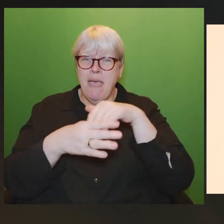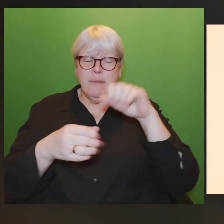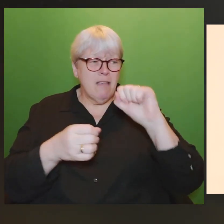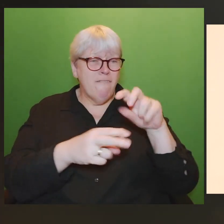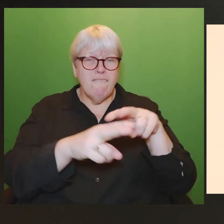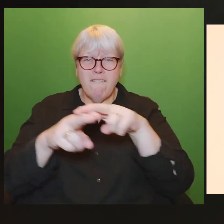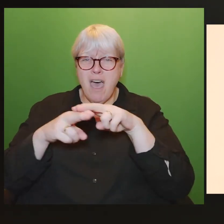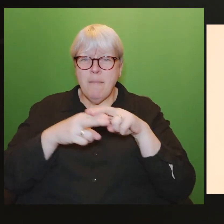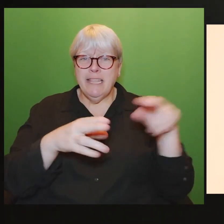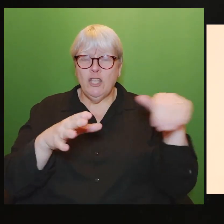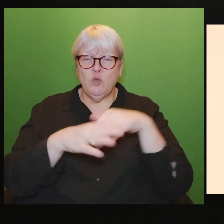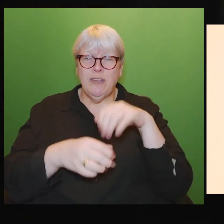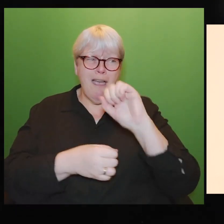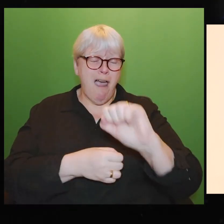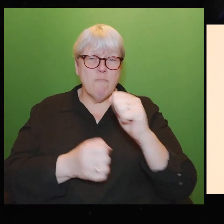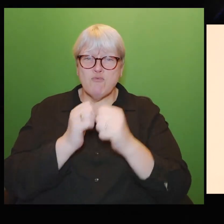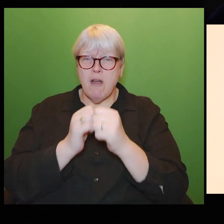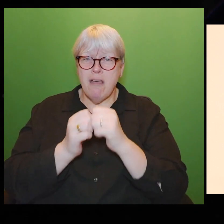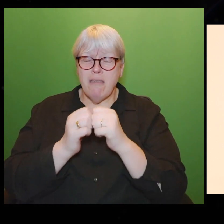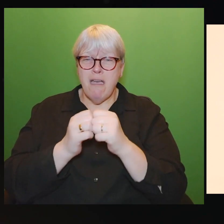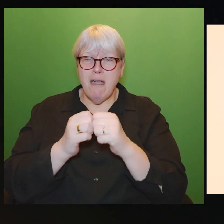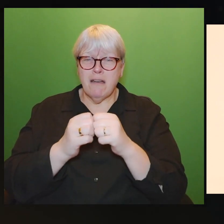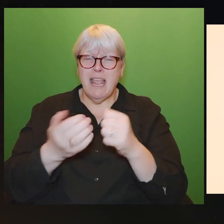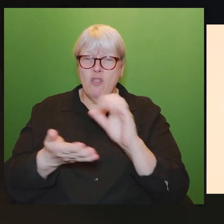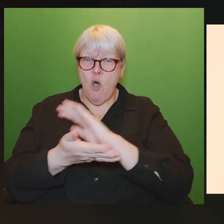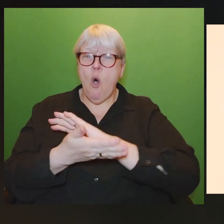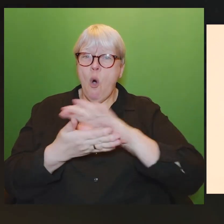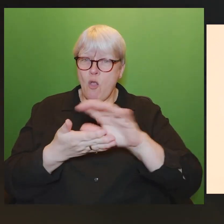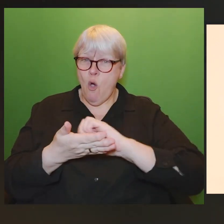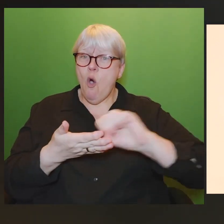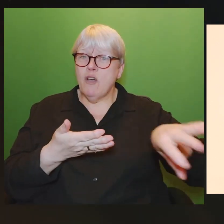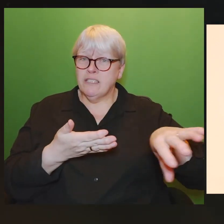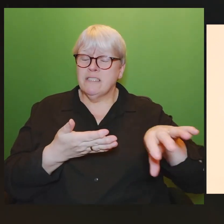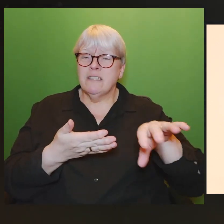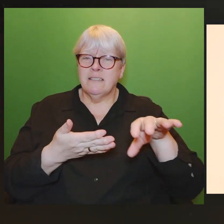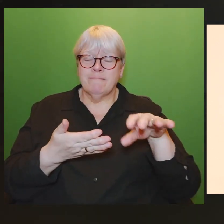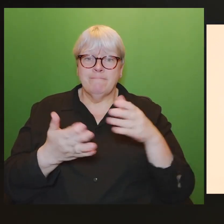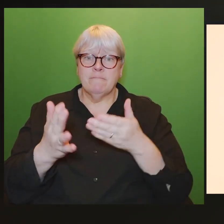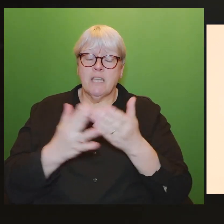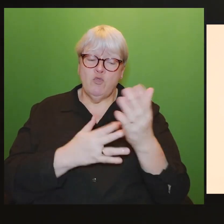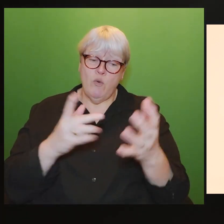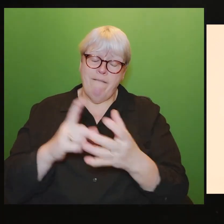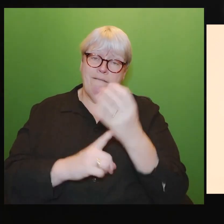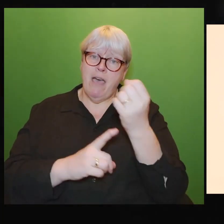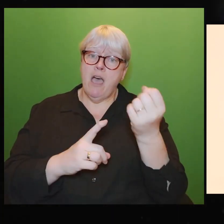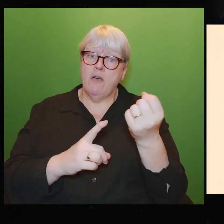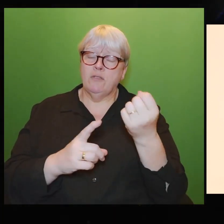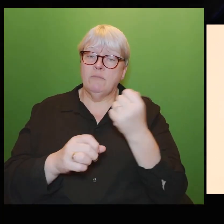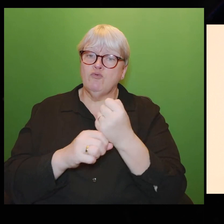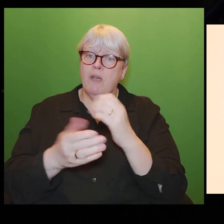old lady who told me that she'd been there since the 1950s. That was my first real